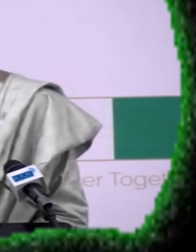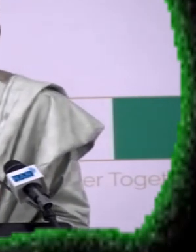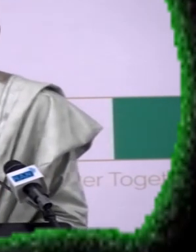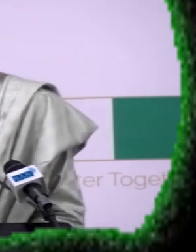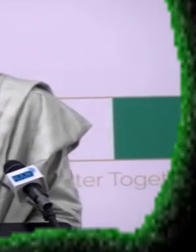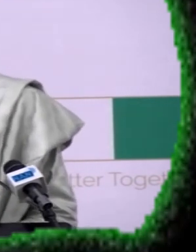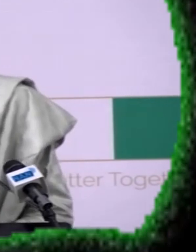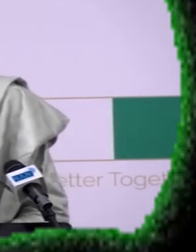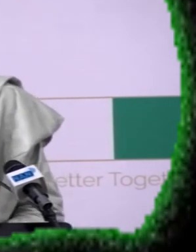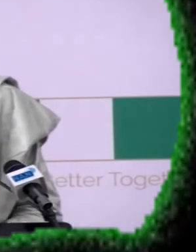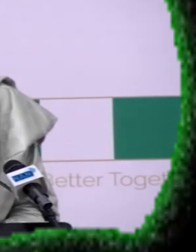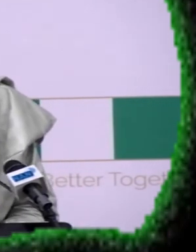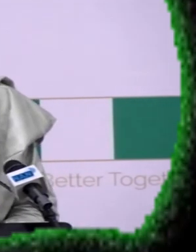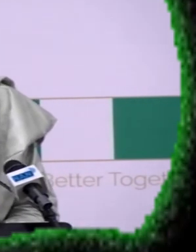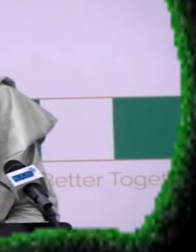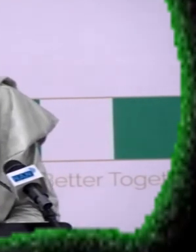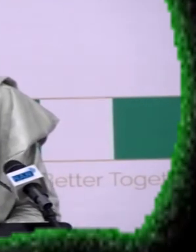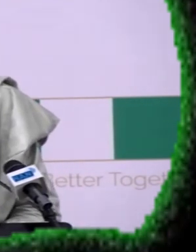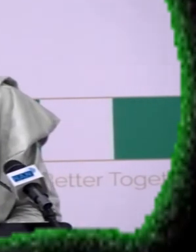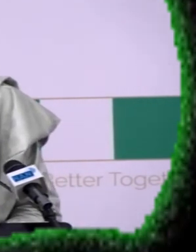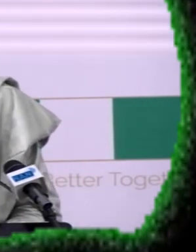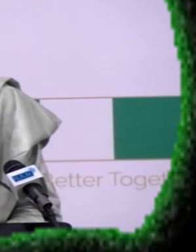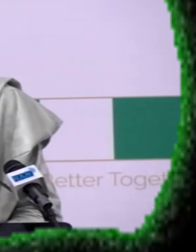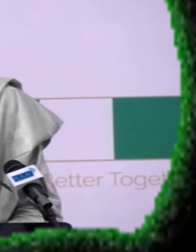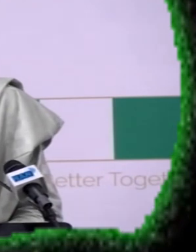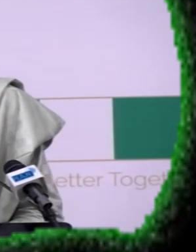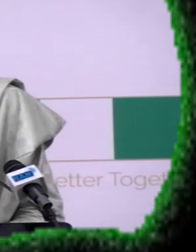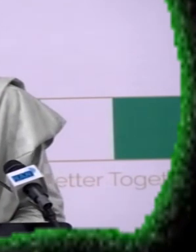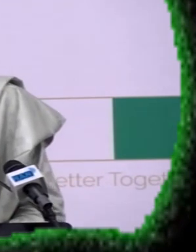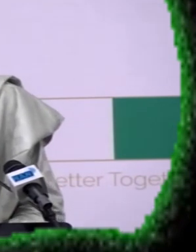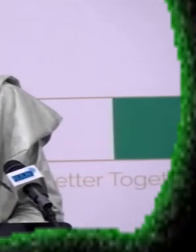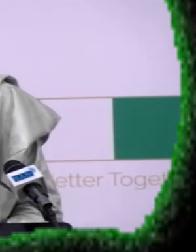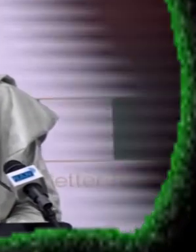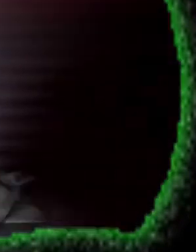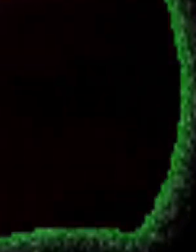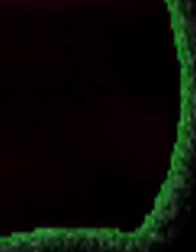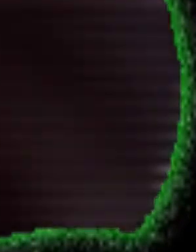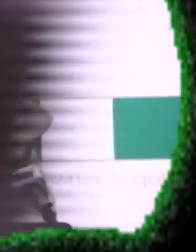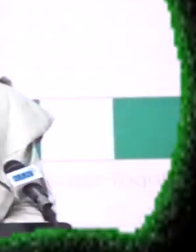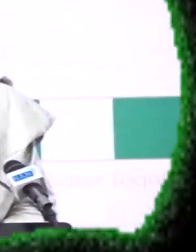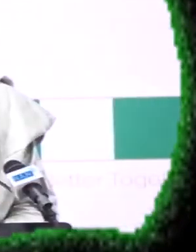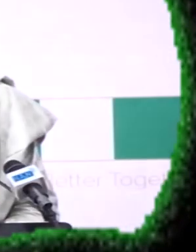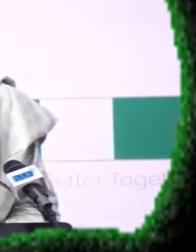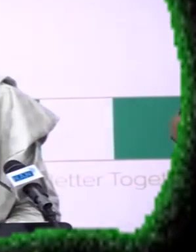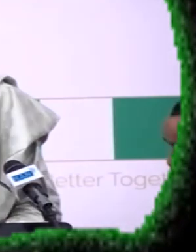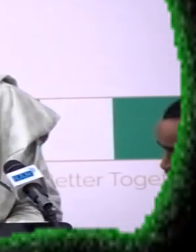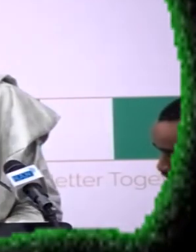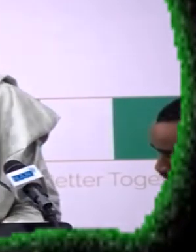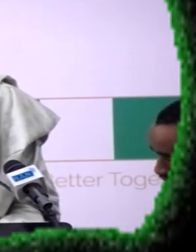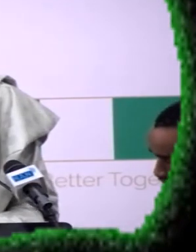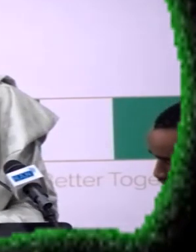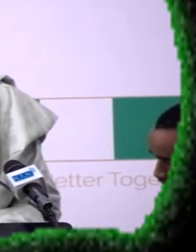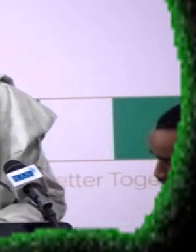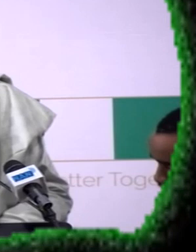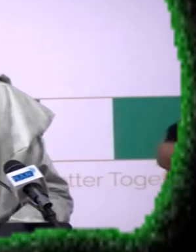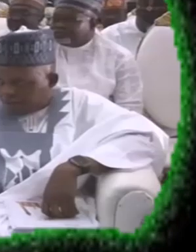Galadanchi for a very illuminating paper. My gratitude to my colleagues on